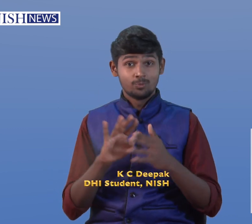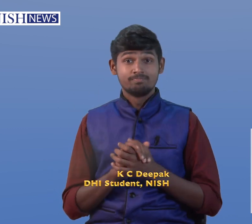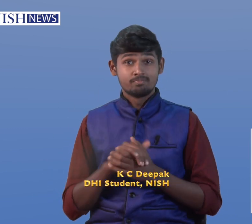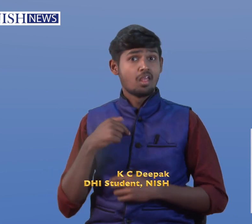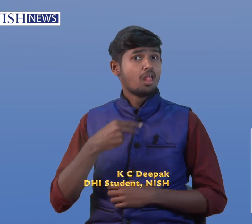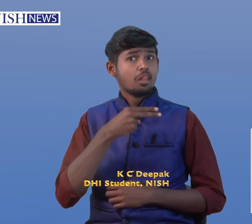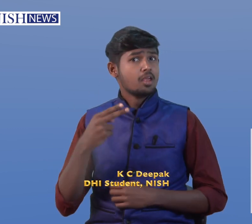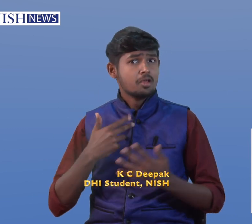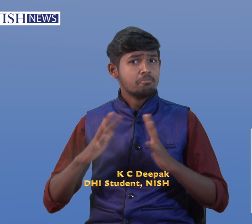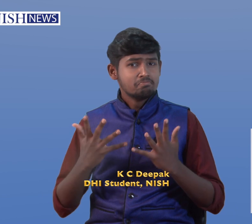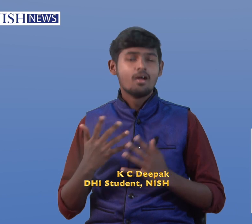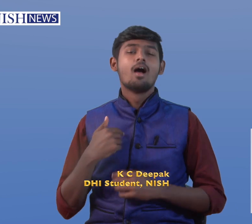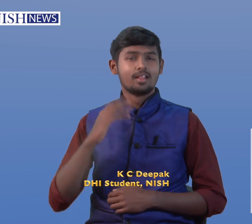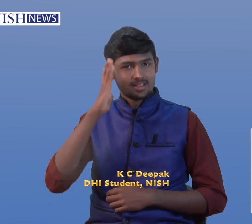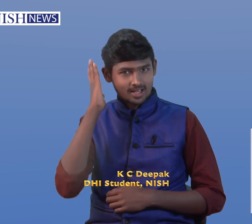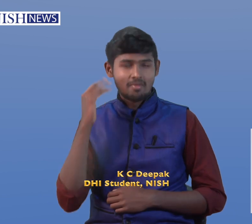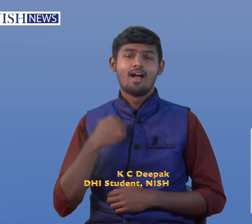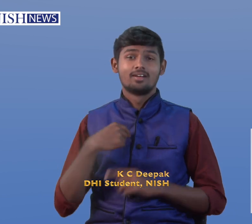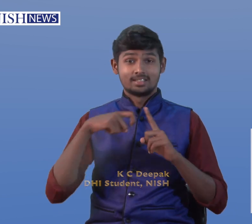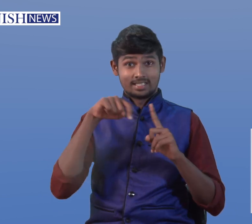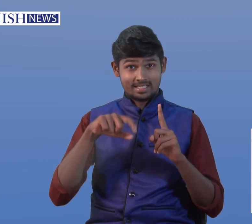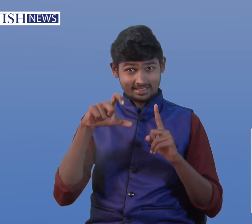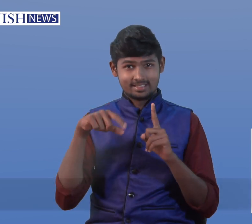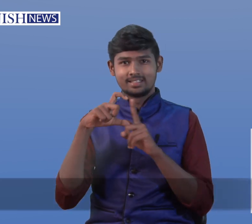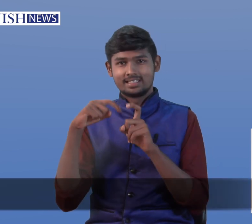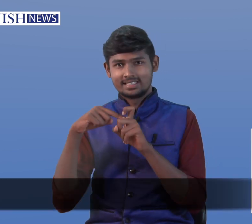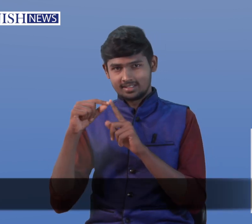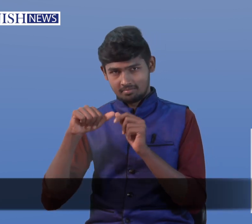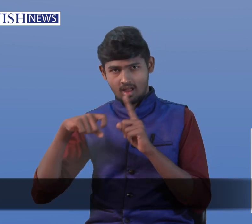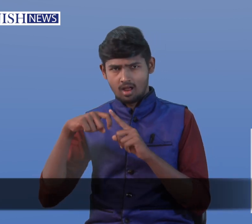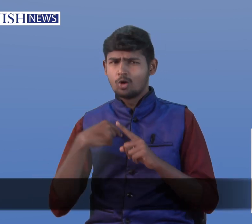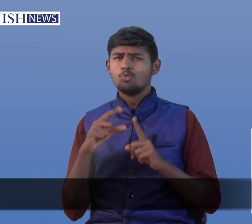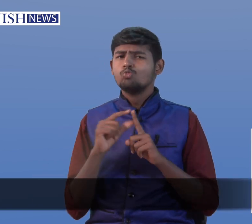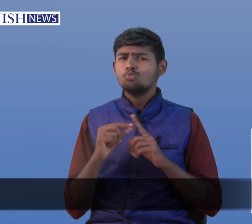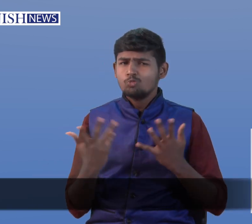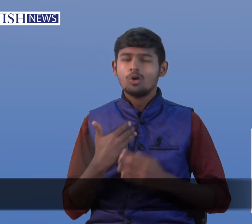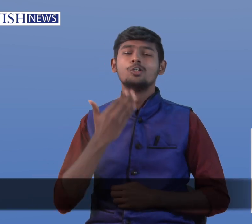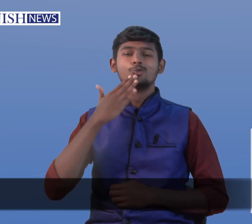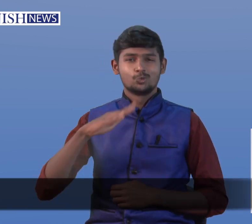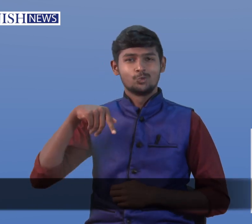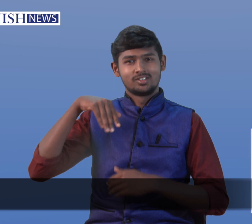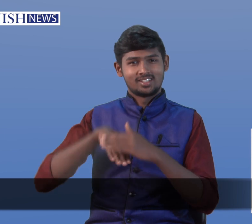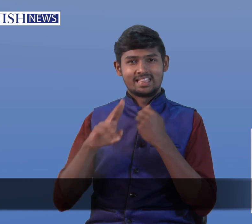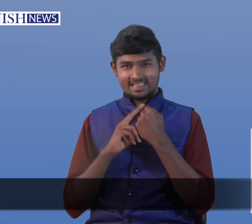KC Deepak, Degree HI student Niche, along with Ms. Sylvie Maximena, Niche faculty.